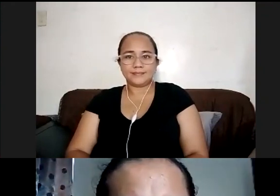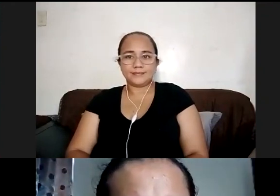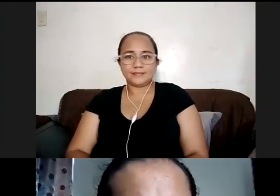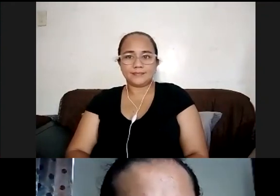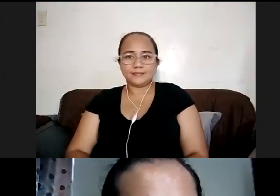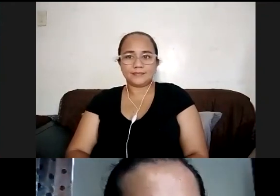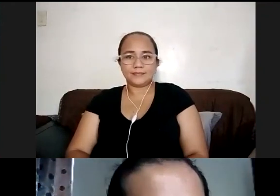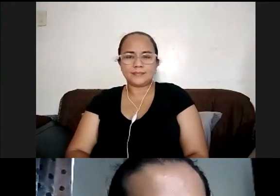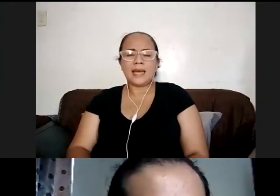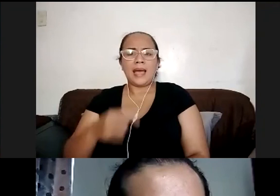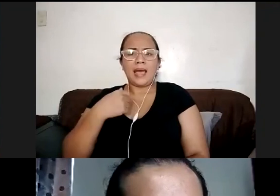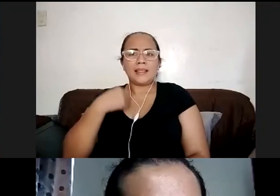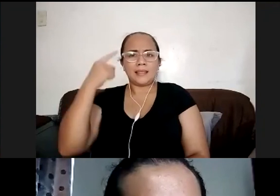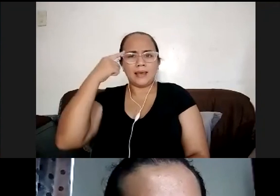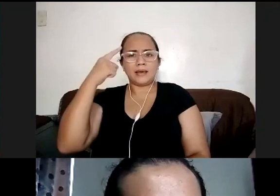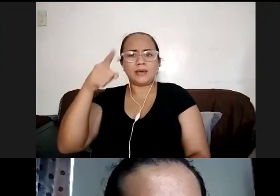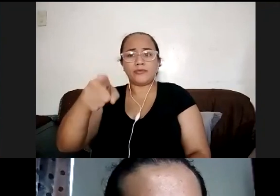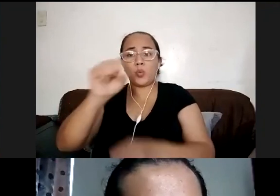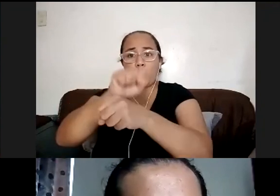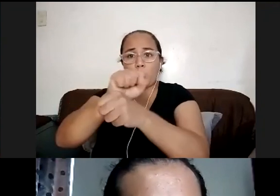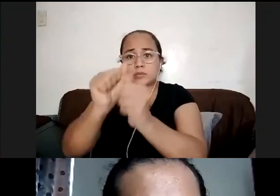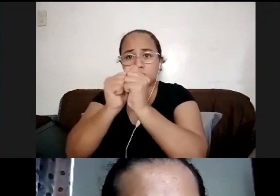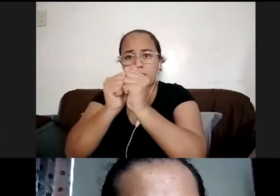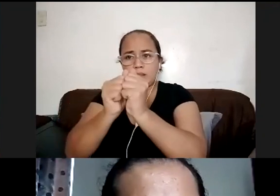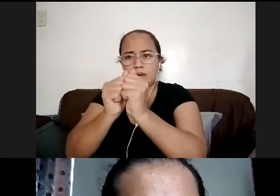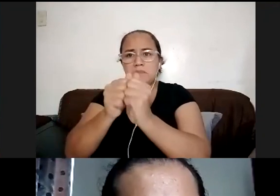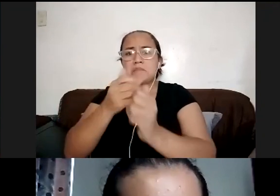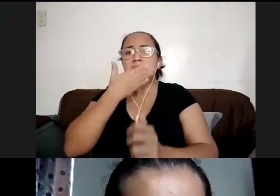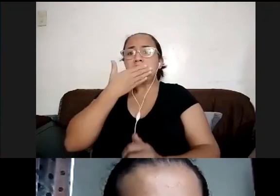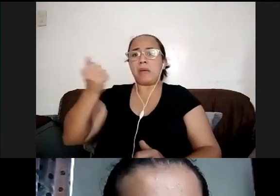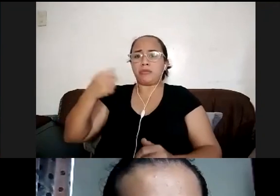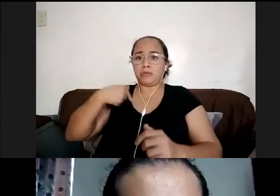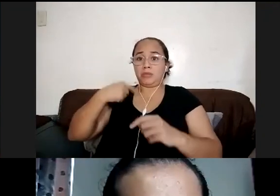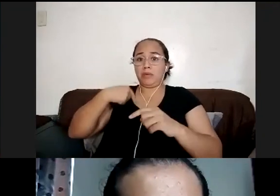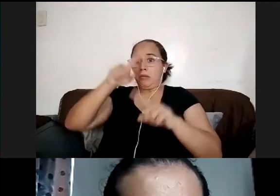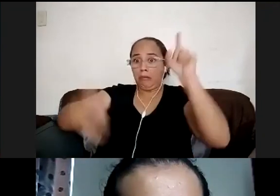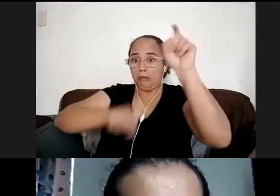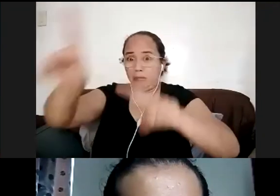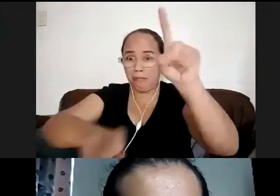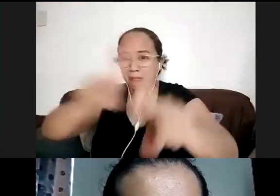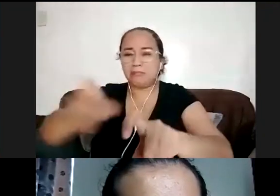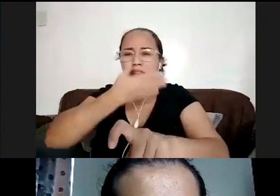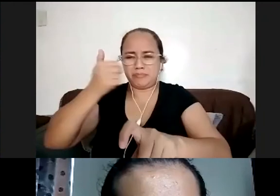Okay, I think if you work together on this, it may be better than me asking you questions.